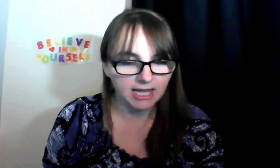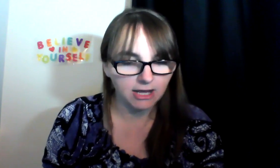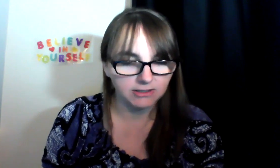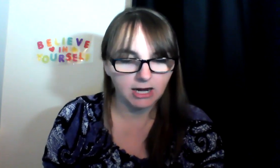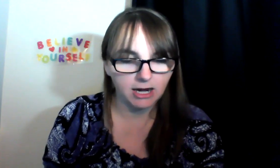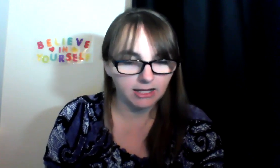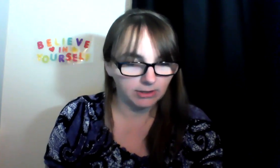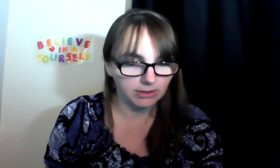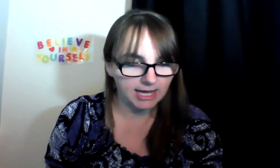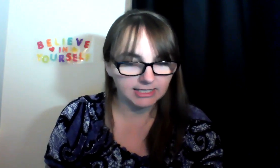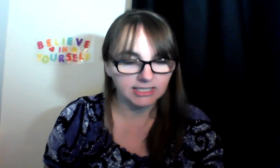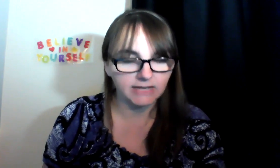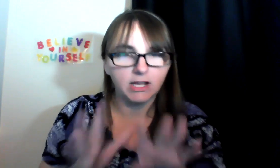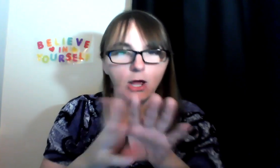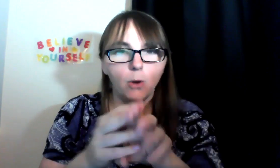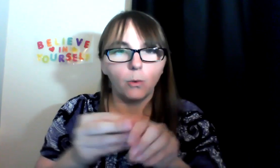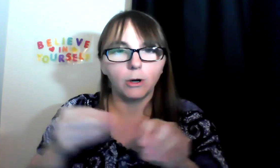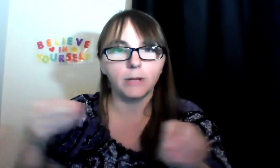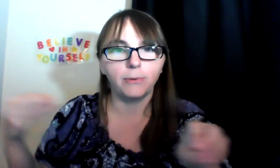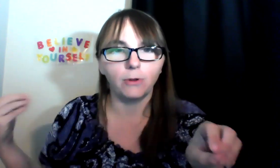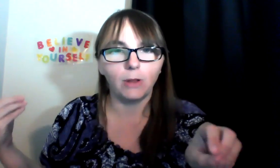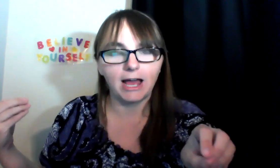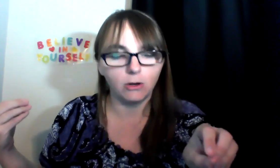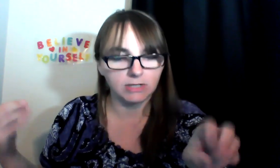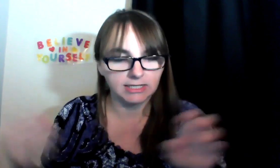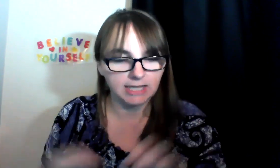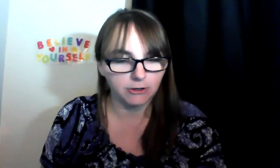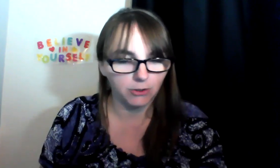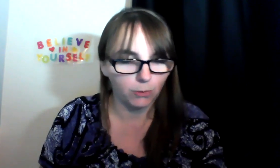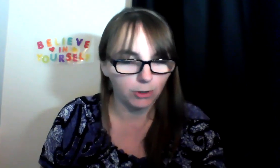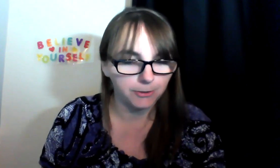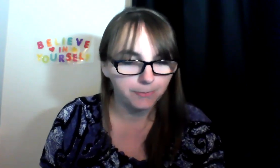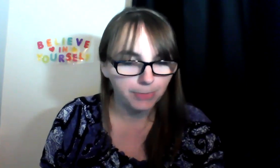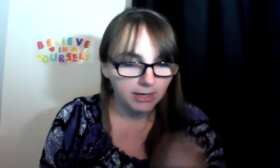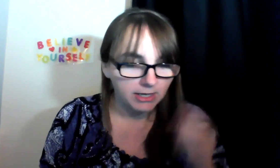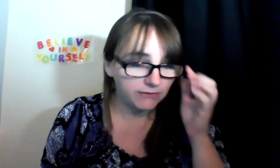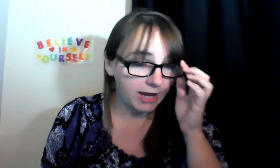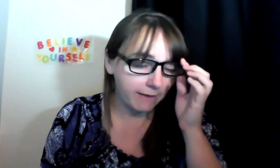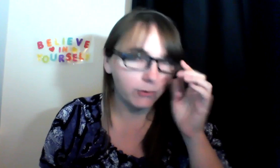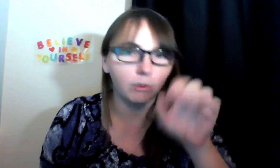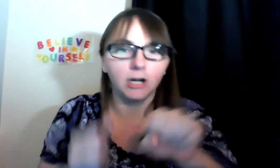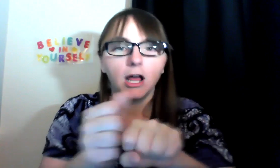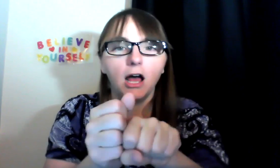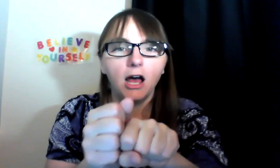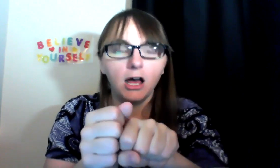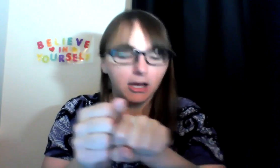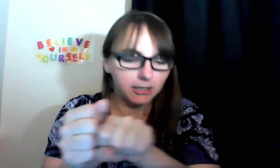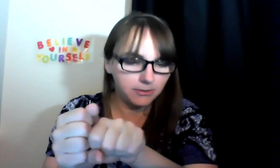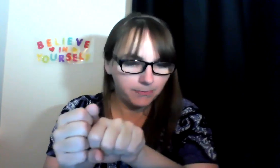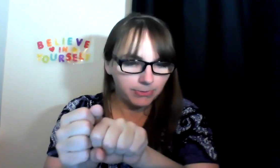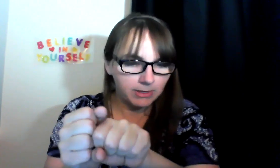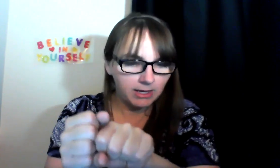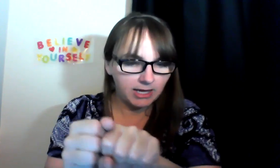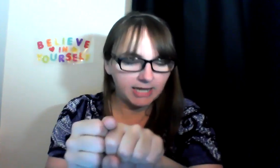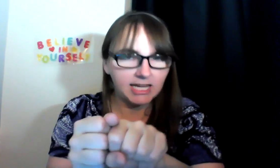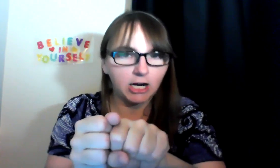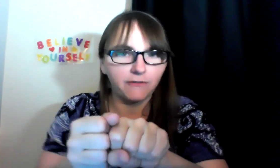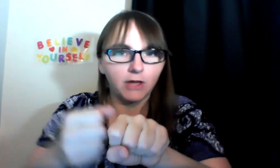sounds. All right. Last activity. All We're going to pull out a sound in the word. So if I have the word hug and I take off the